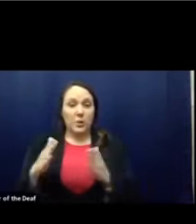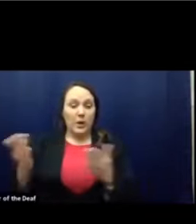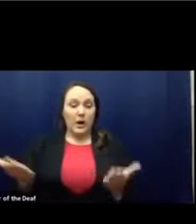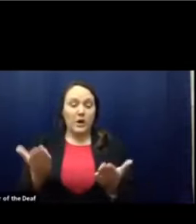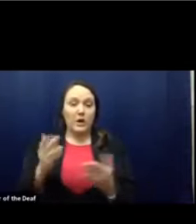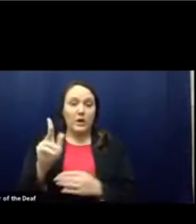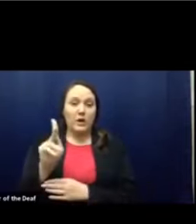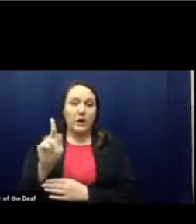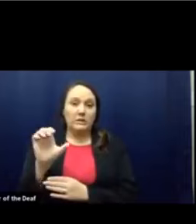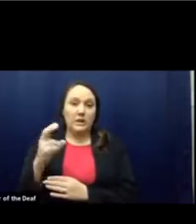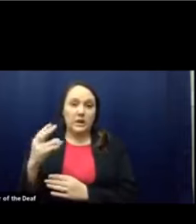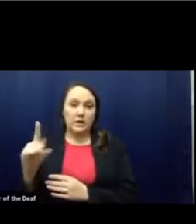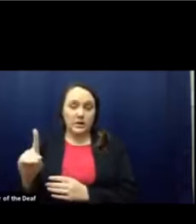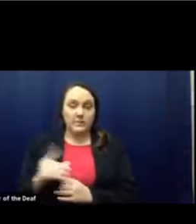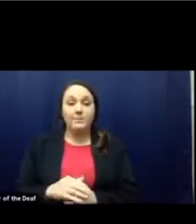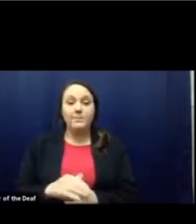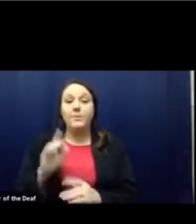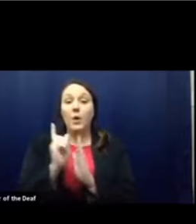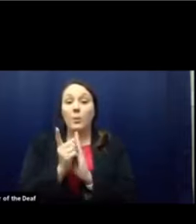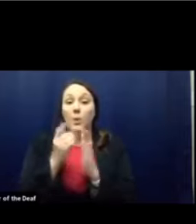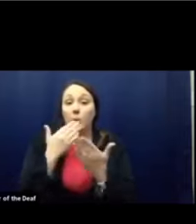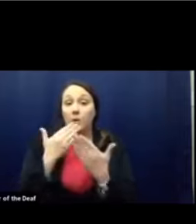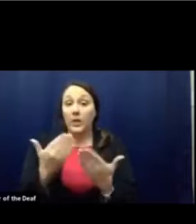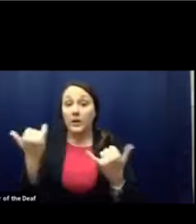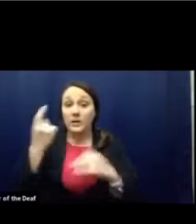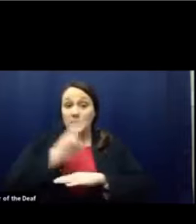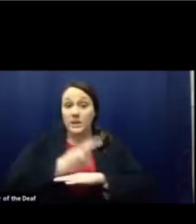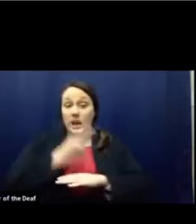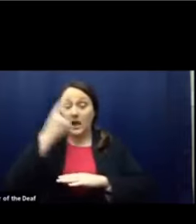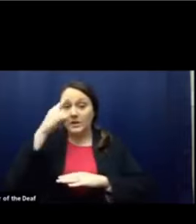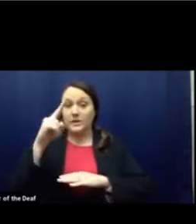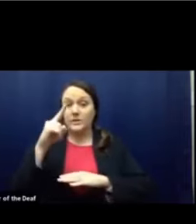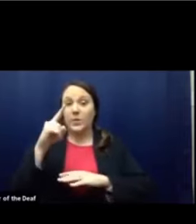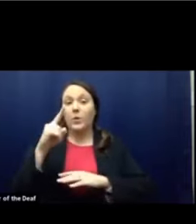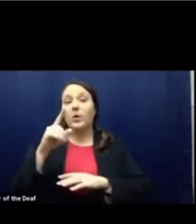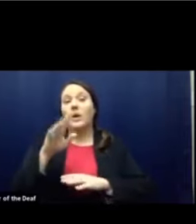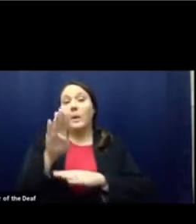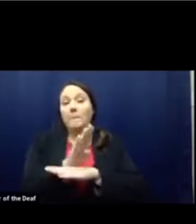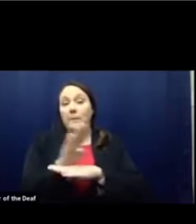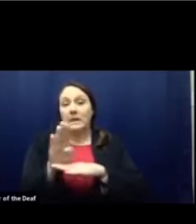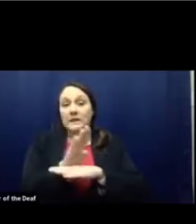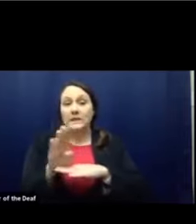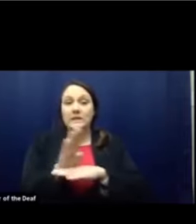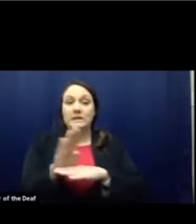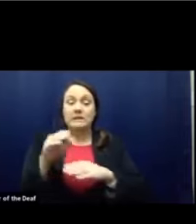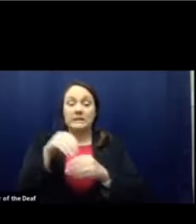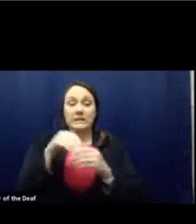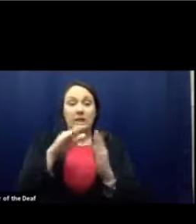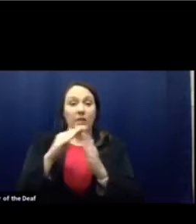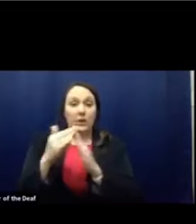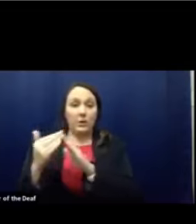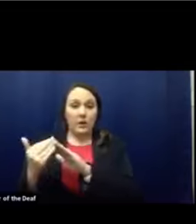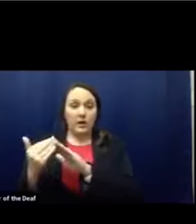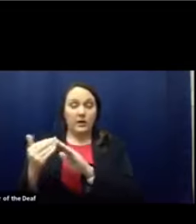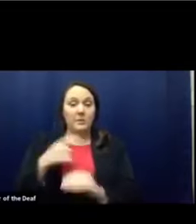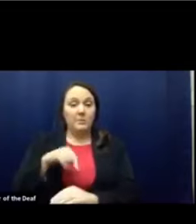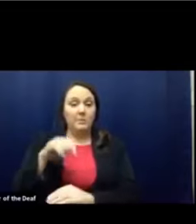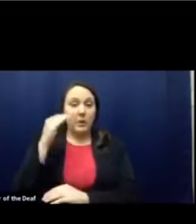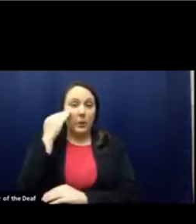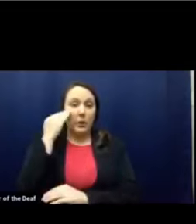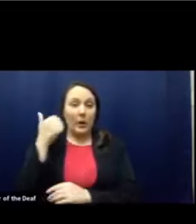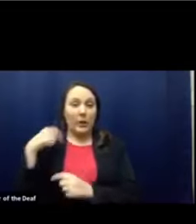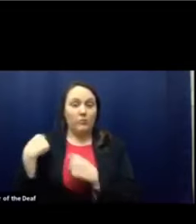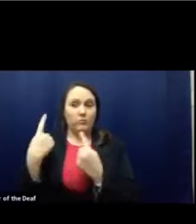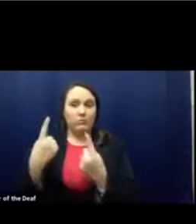Department. Our moment of gratitude today is dedicated to the businesses in our community. We know these past